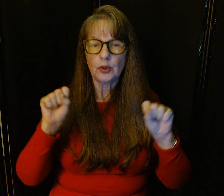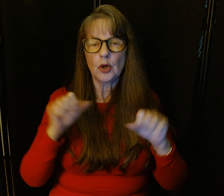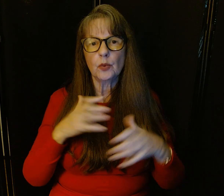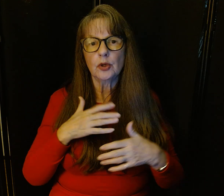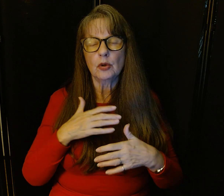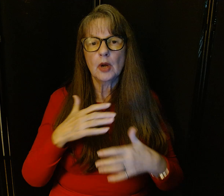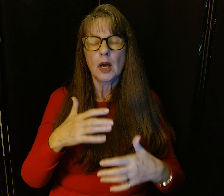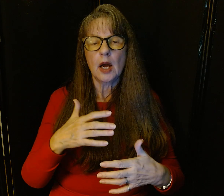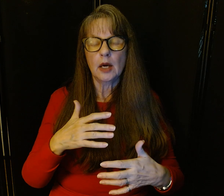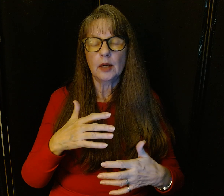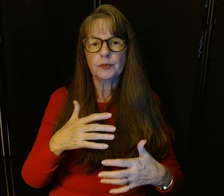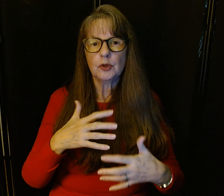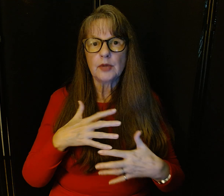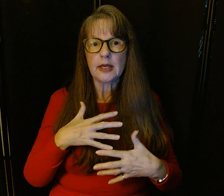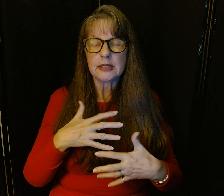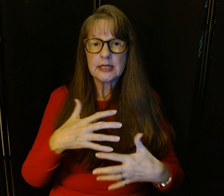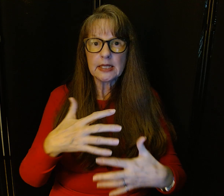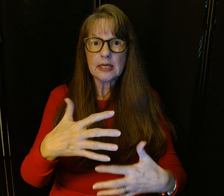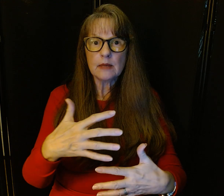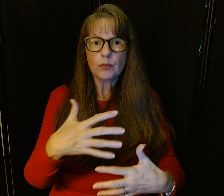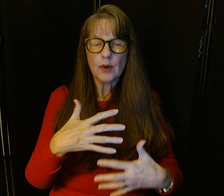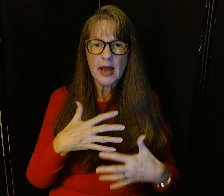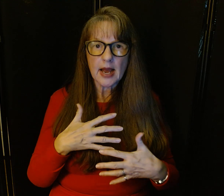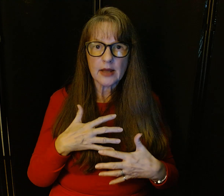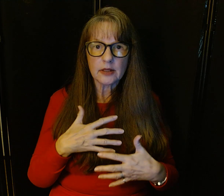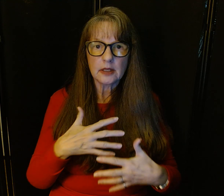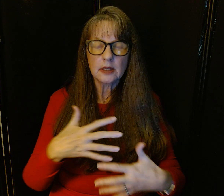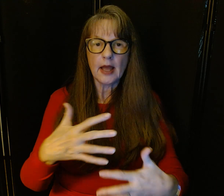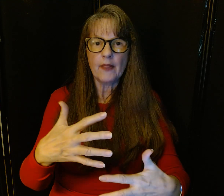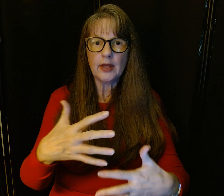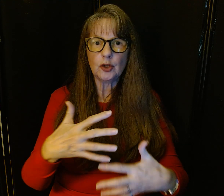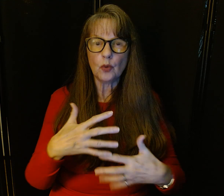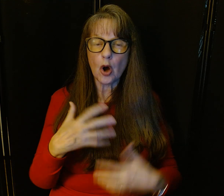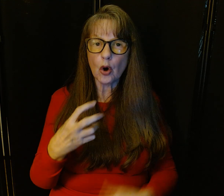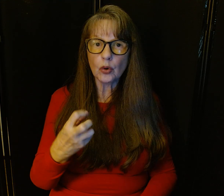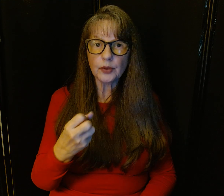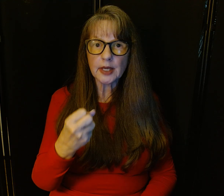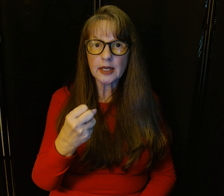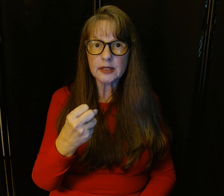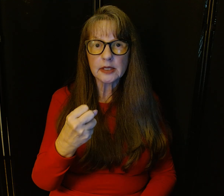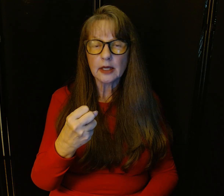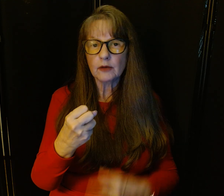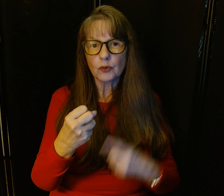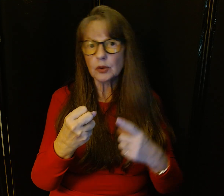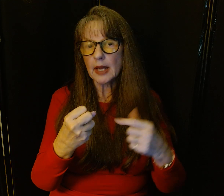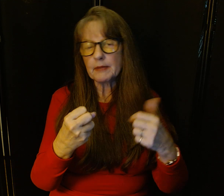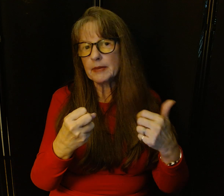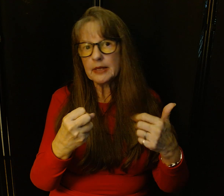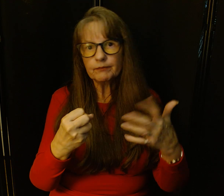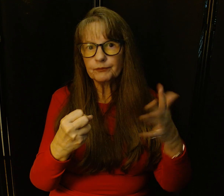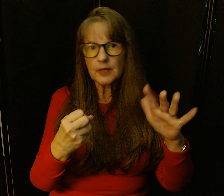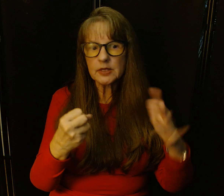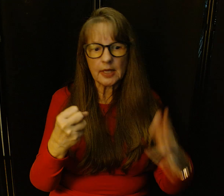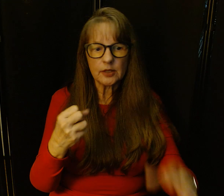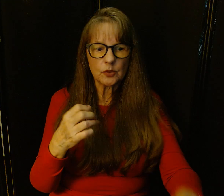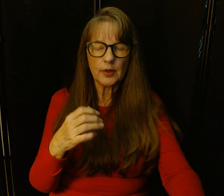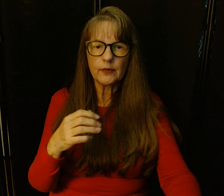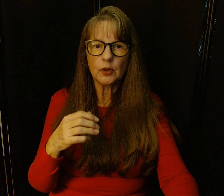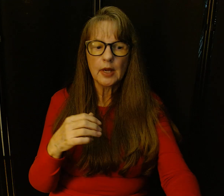where you take a deep breath and then you hold it for like maybe 10 seconds or whatever,